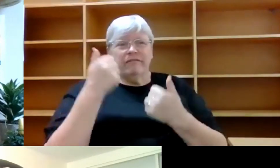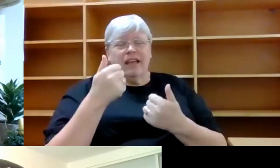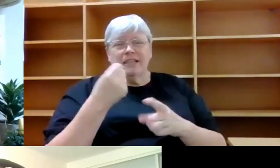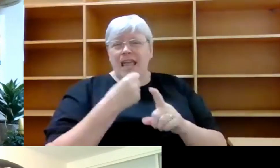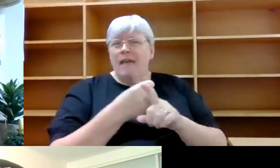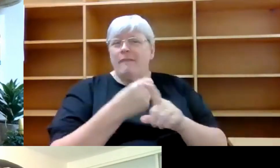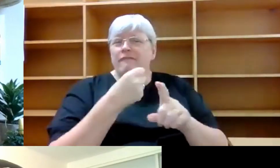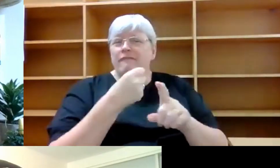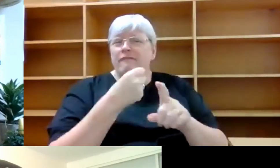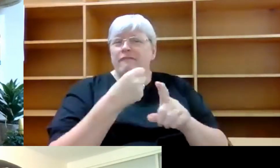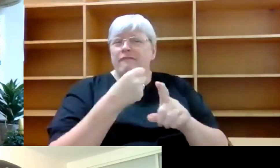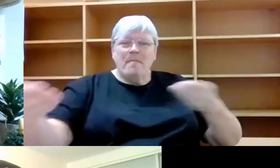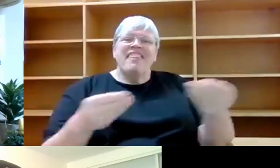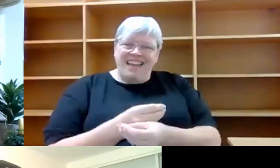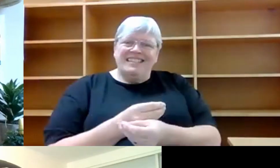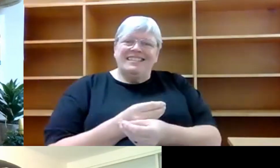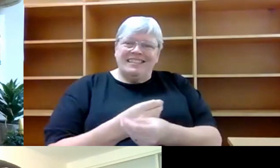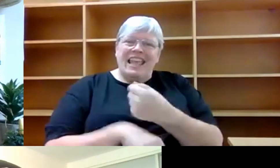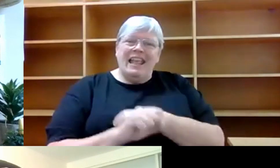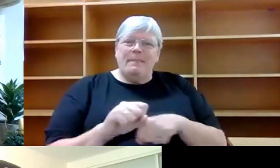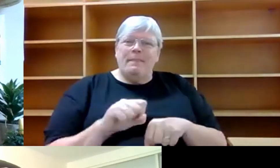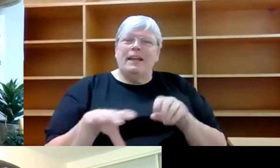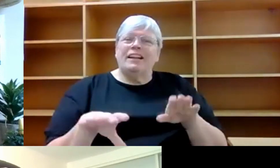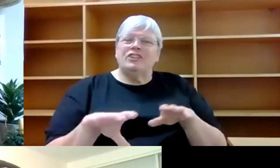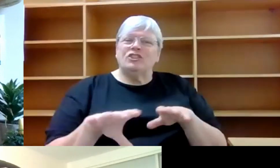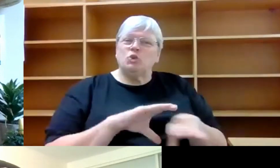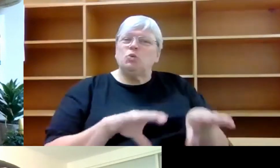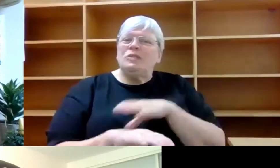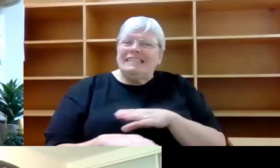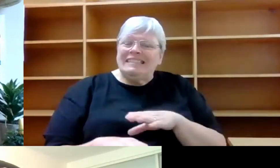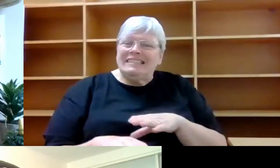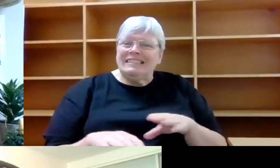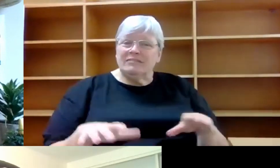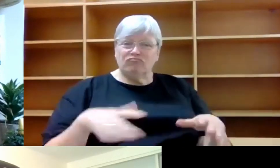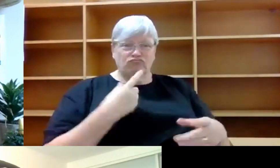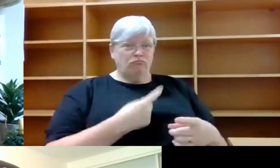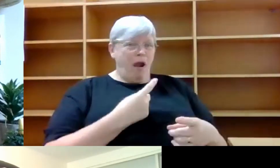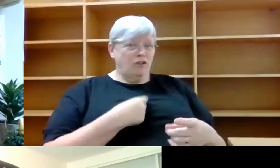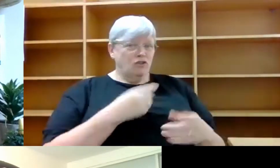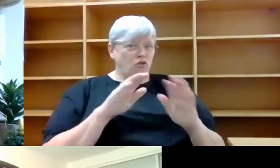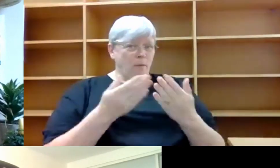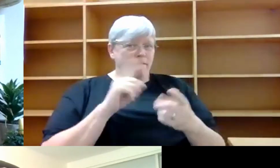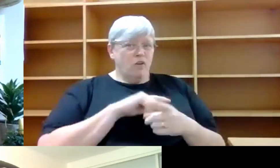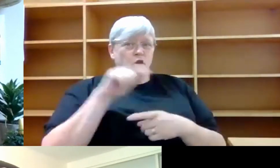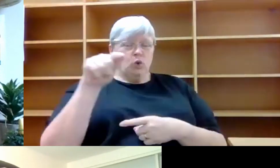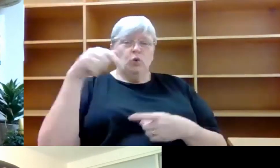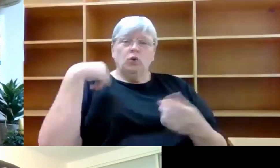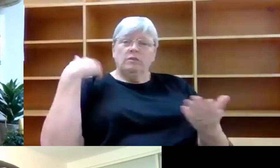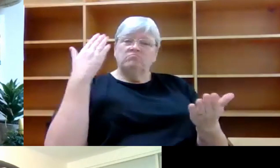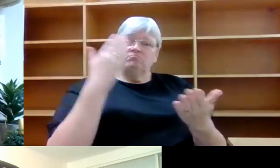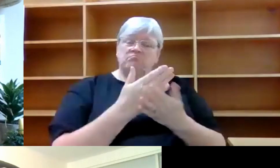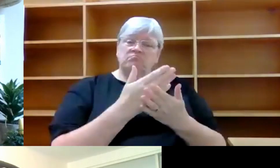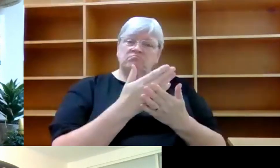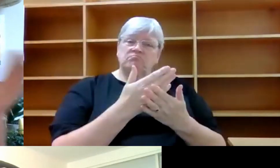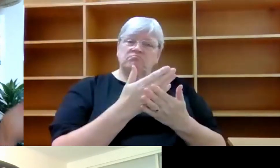the character when you're like in their shoes. It feels like a really personal book for you, even though it is kind of, in terms of